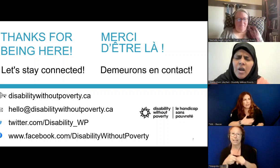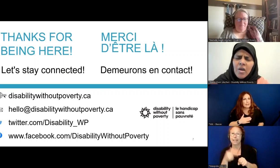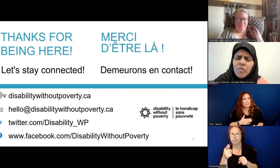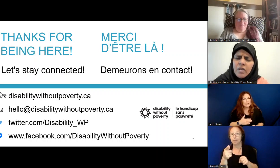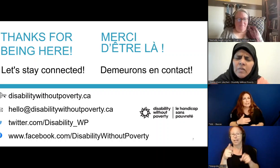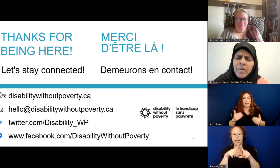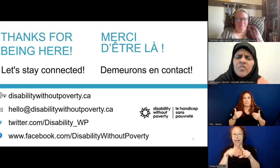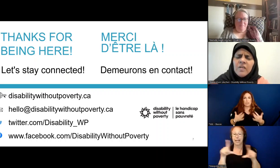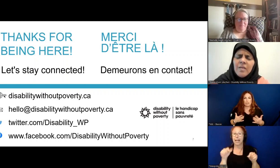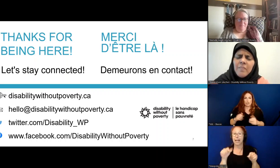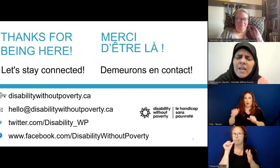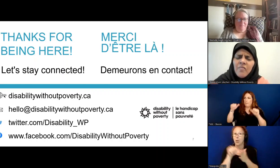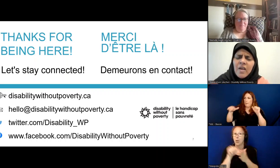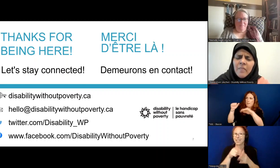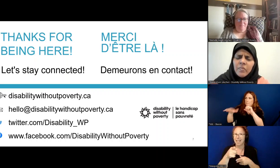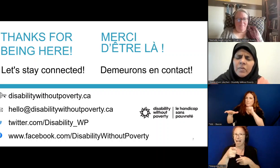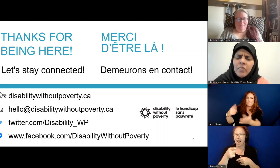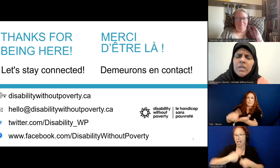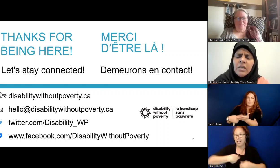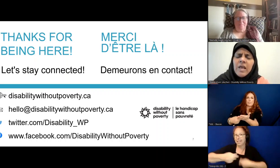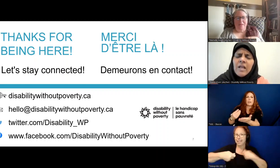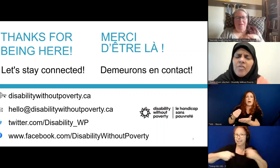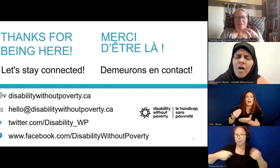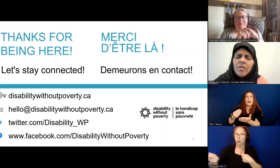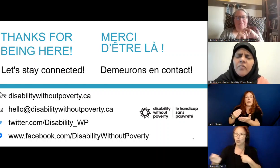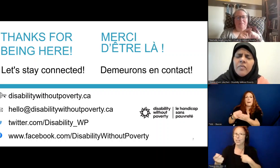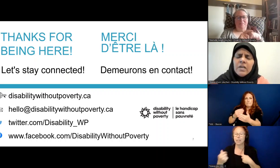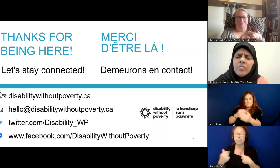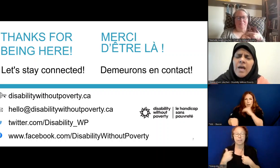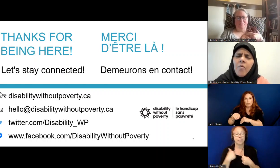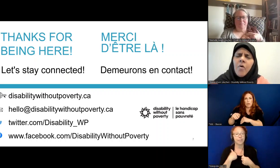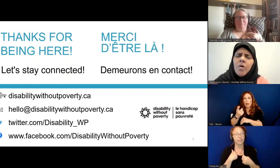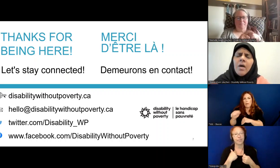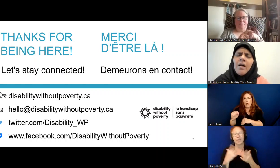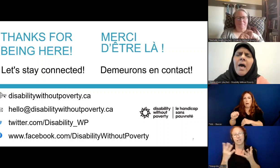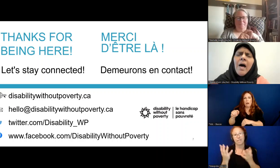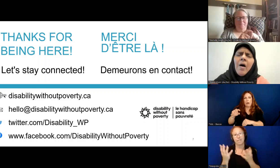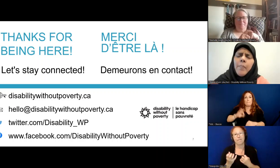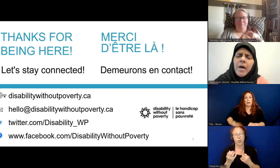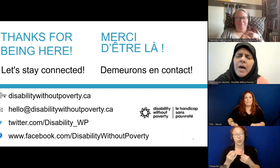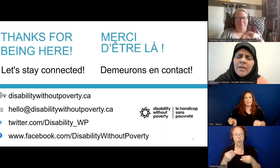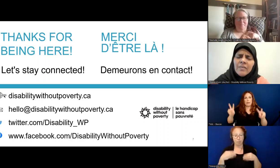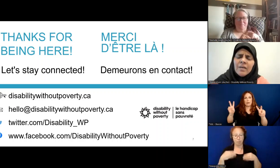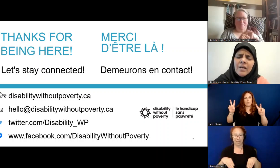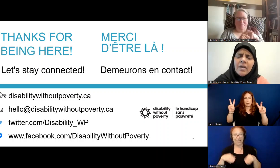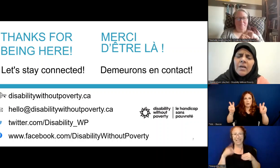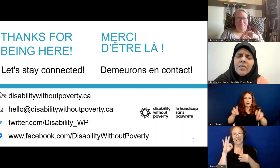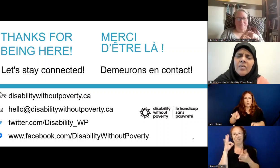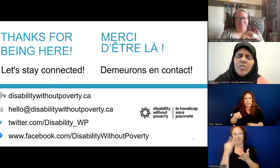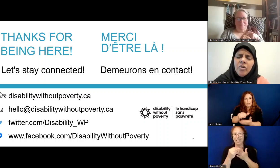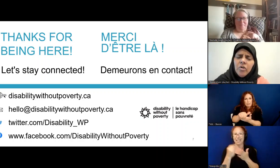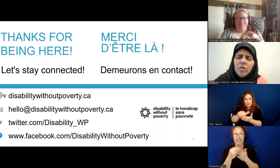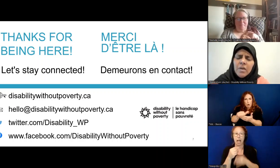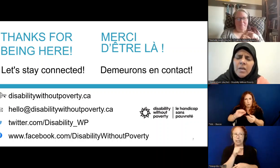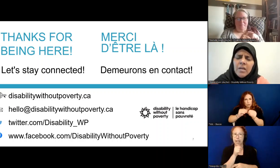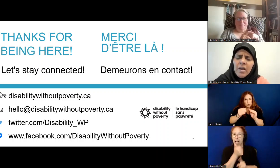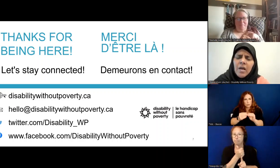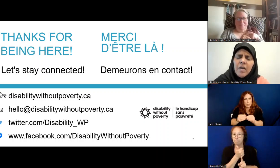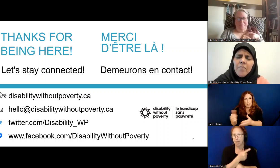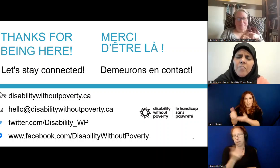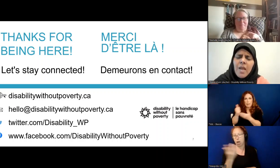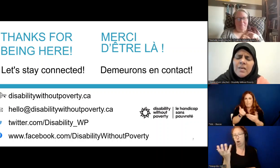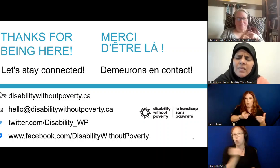minister hard with budget the benefit. We need that dollar figure that will help us